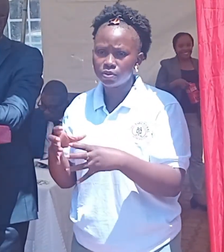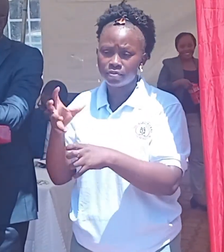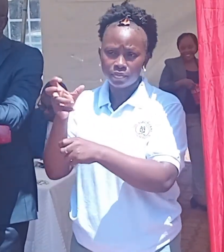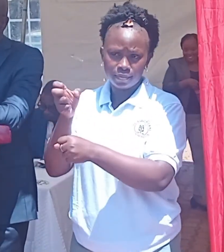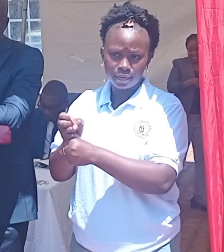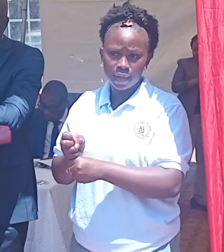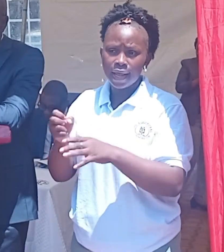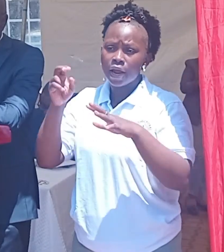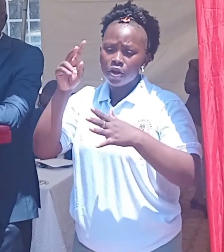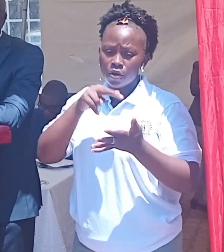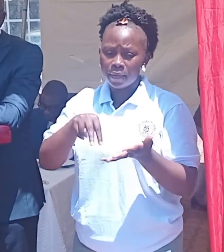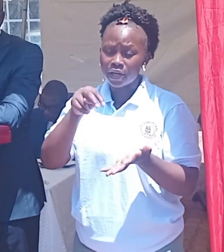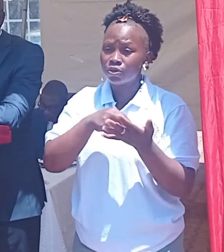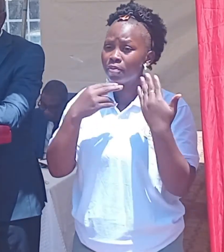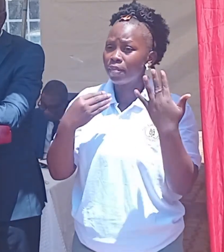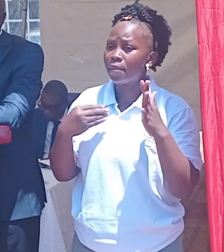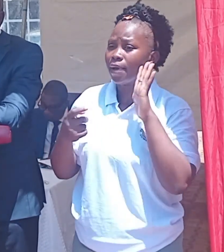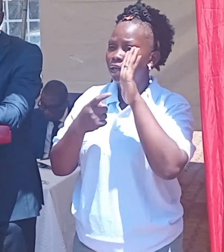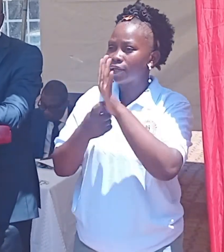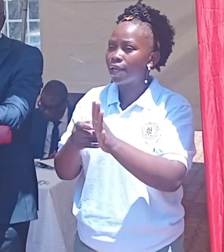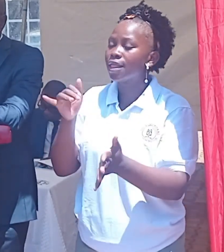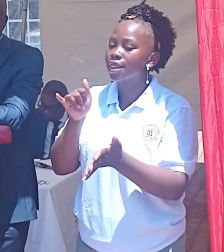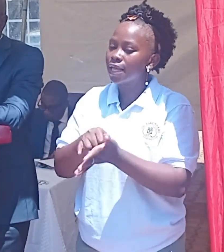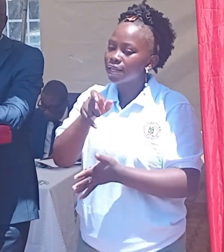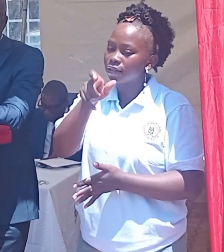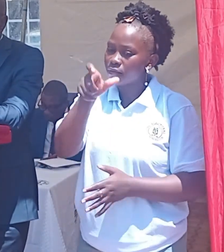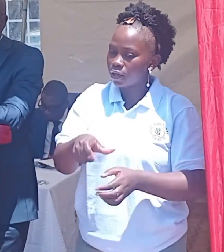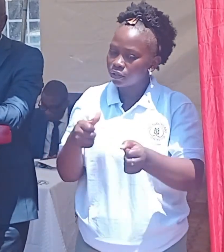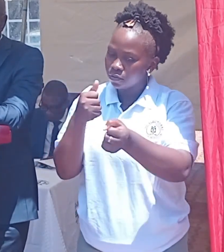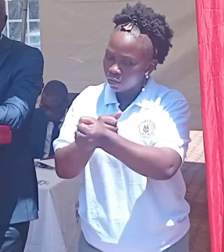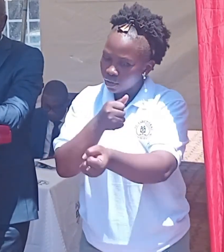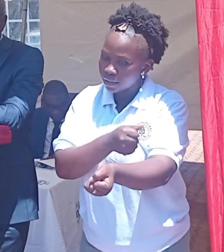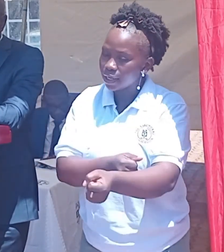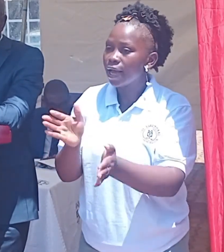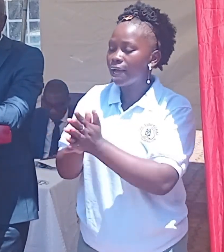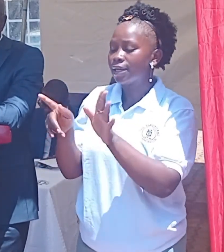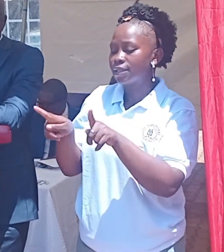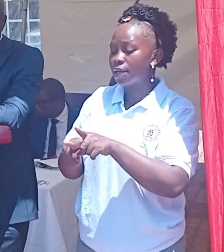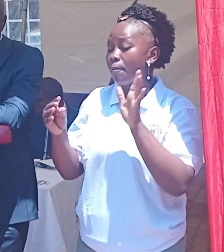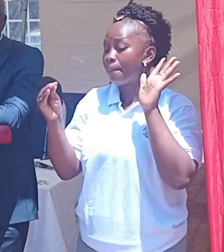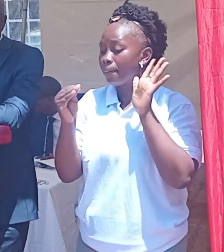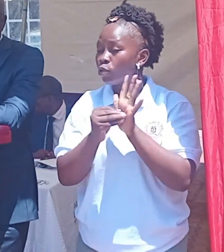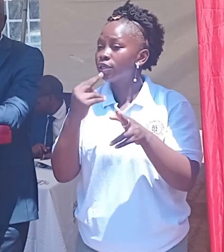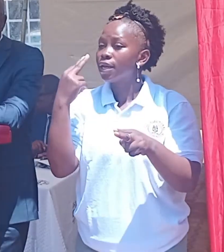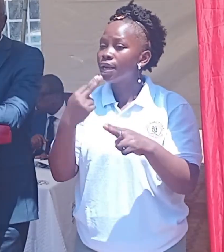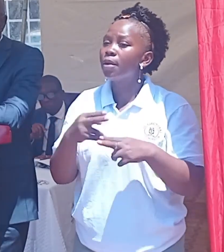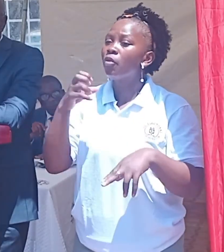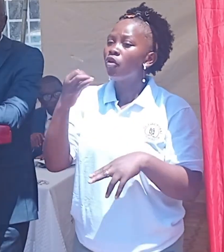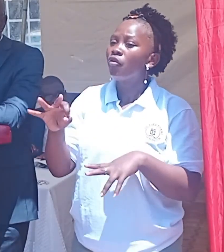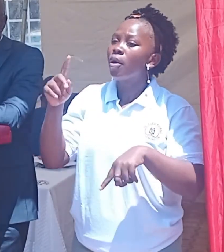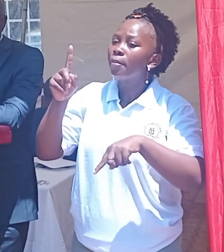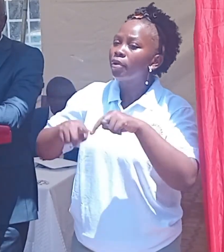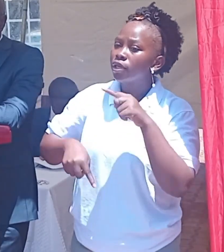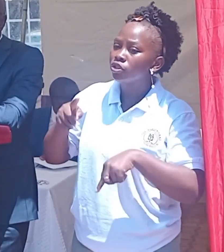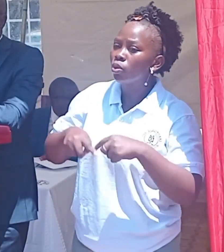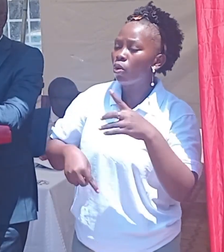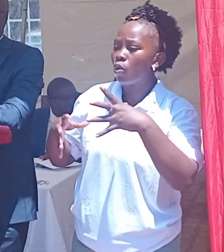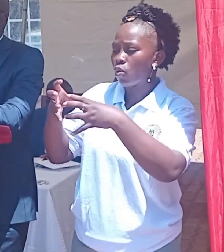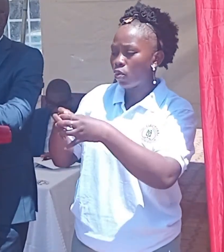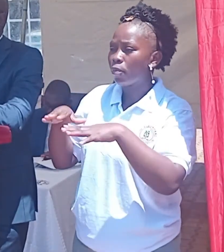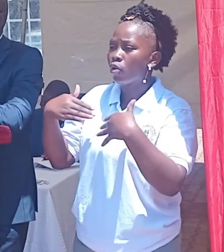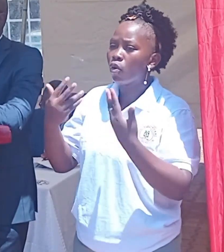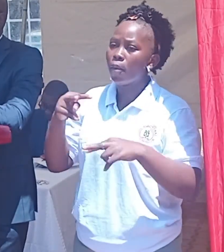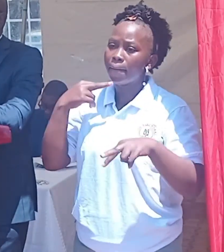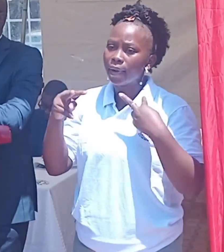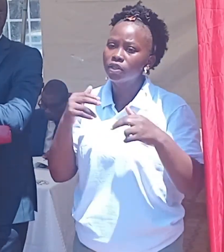he or she is so sponsored, stating the name and address of the political organization or